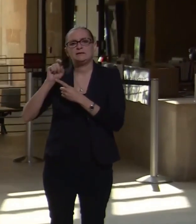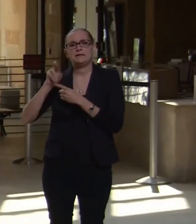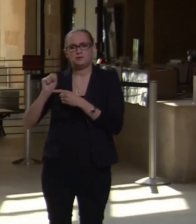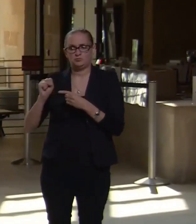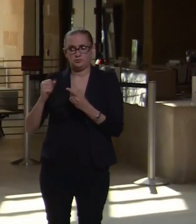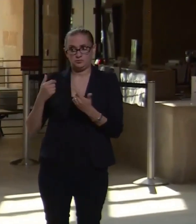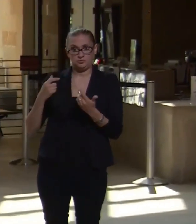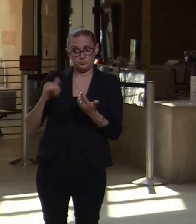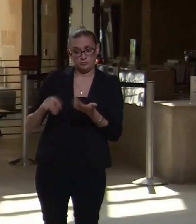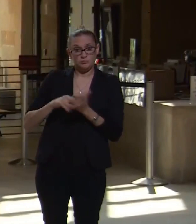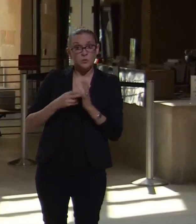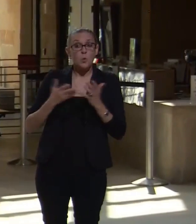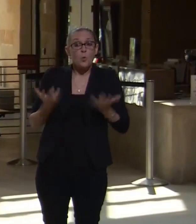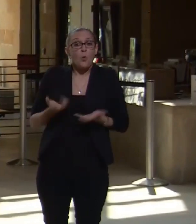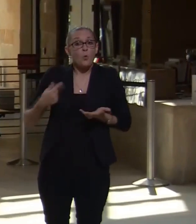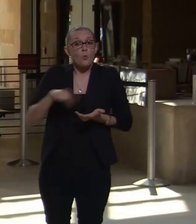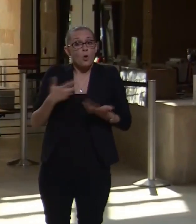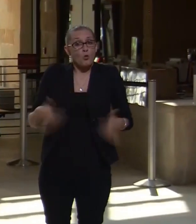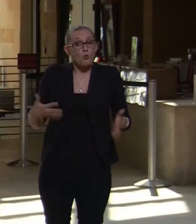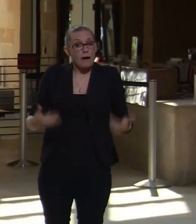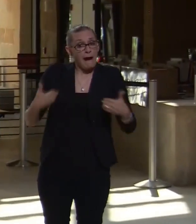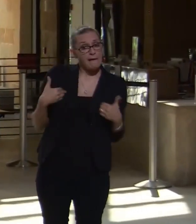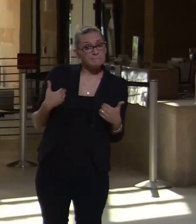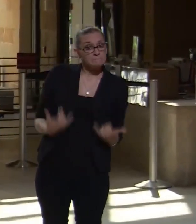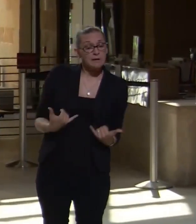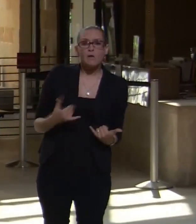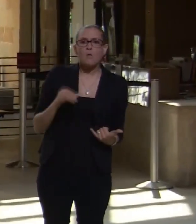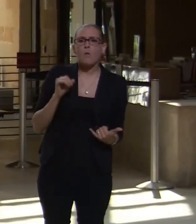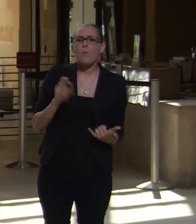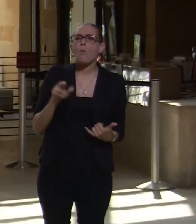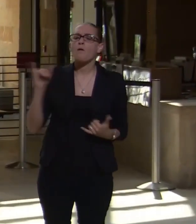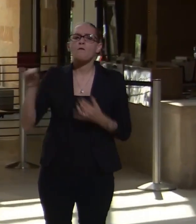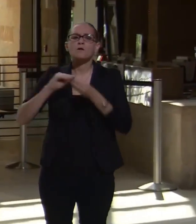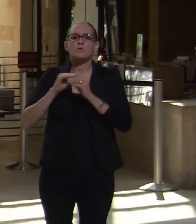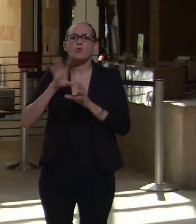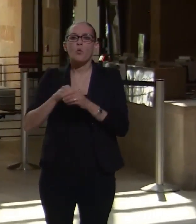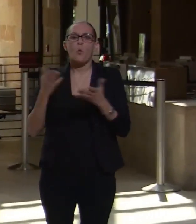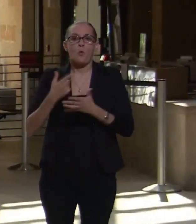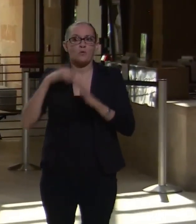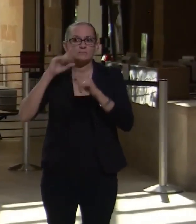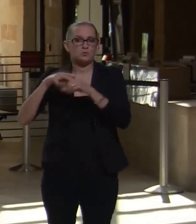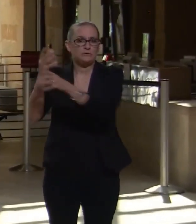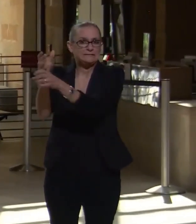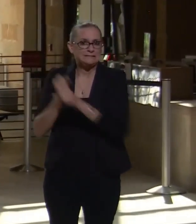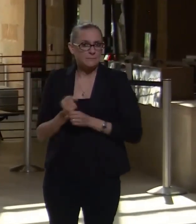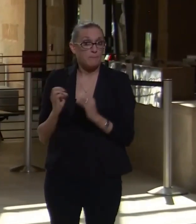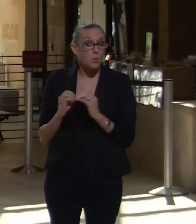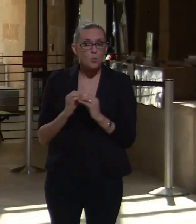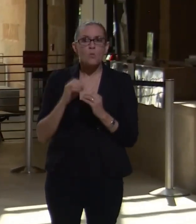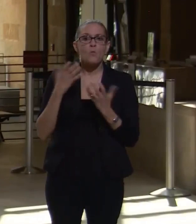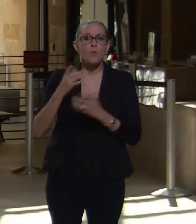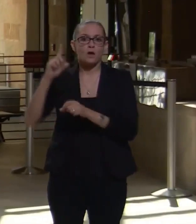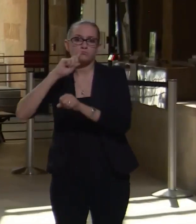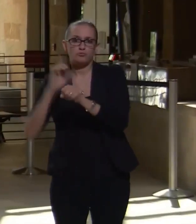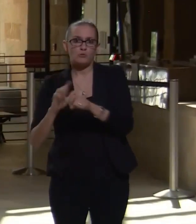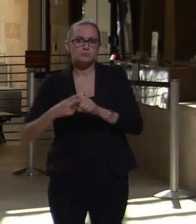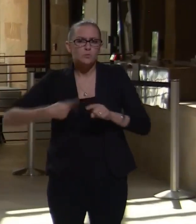Does that include like what we have currently, or is that including what we're expecting to get, what's been committed to